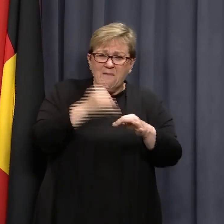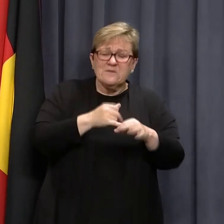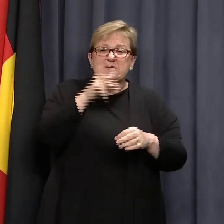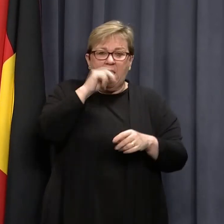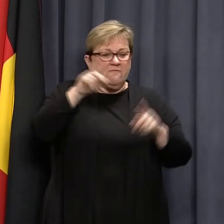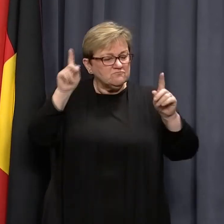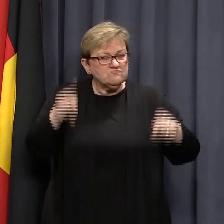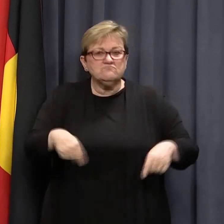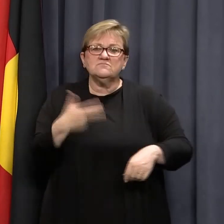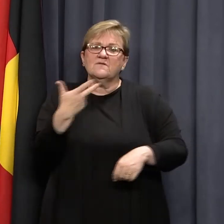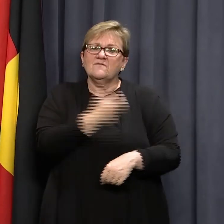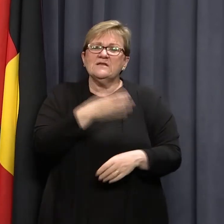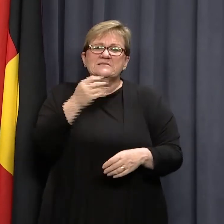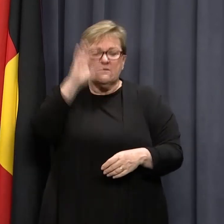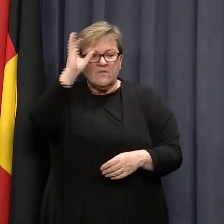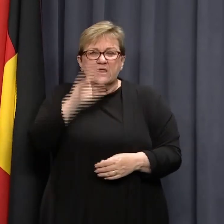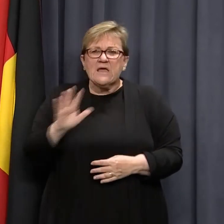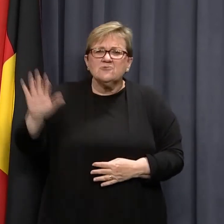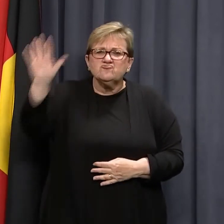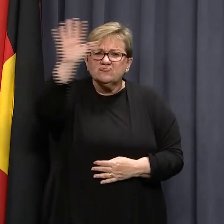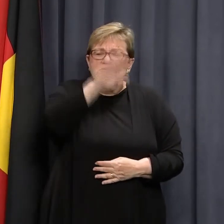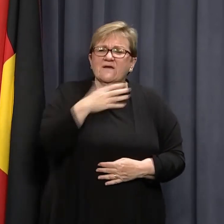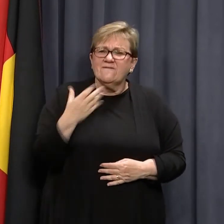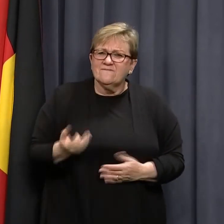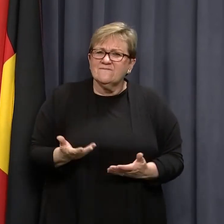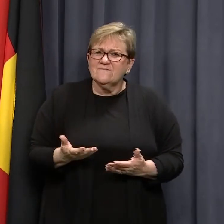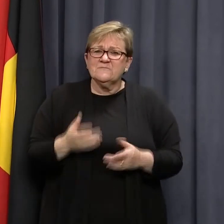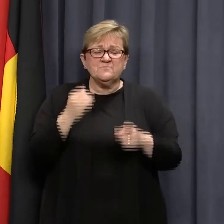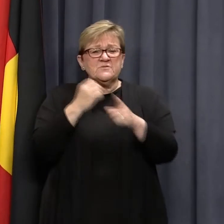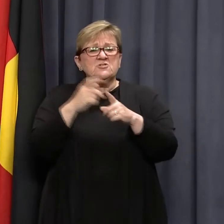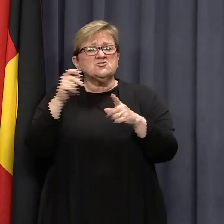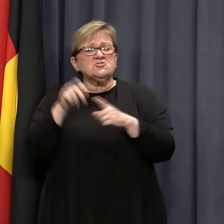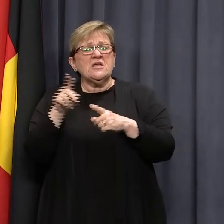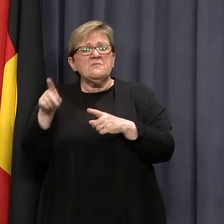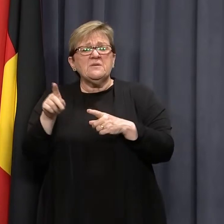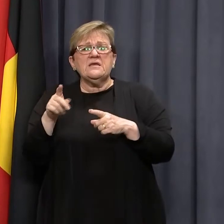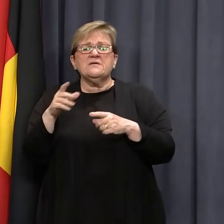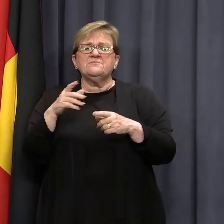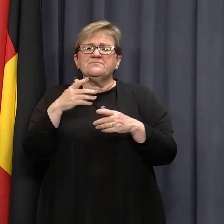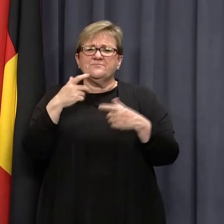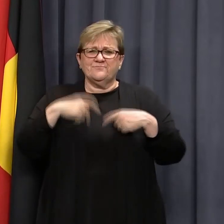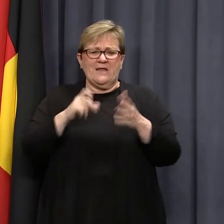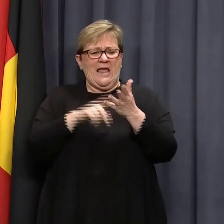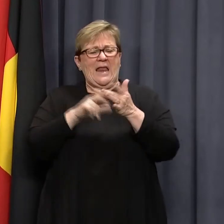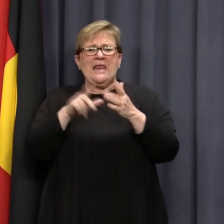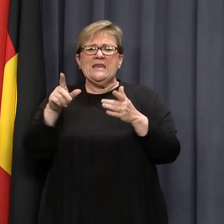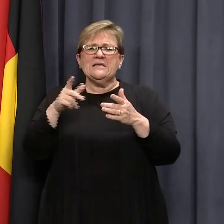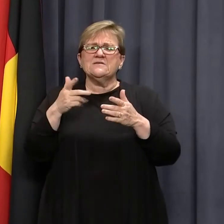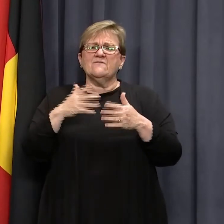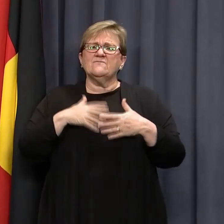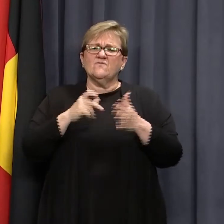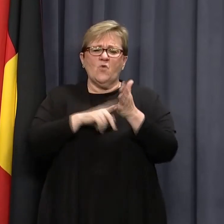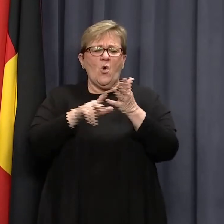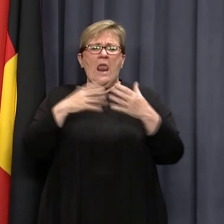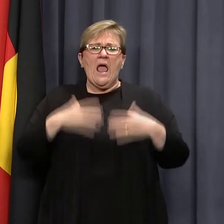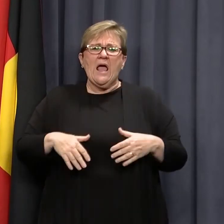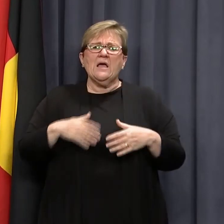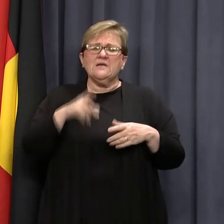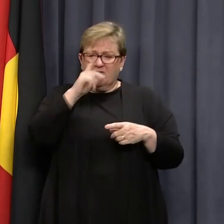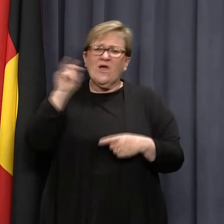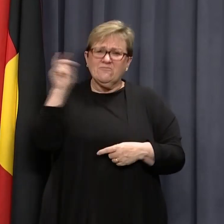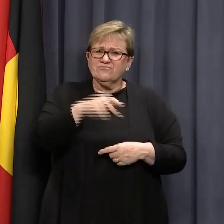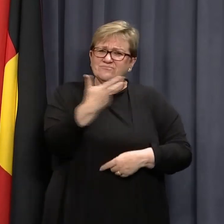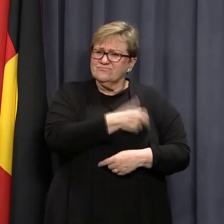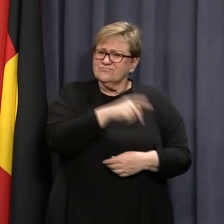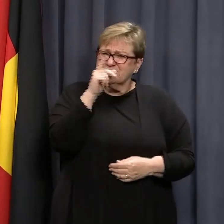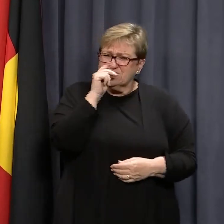now started giving it in some of our country areas. The GP respiratory clinics all have availability for vaccine. If people